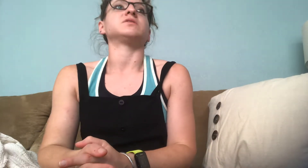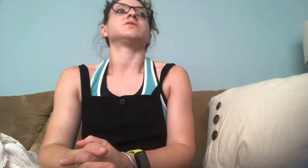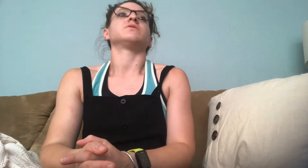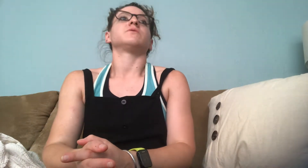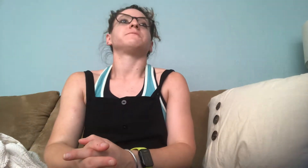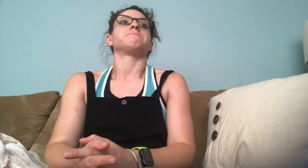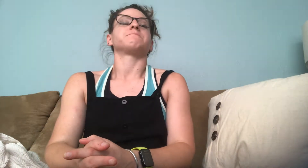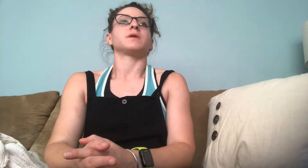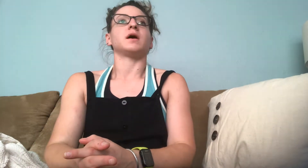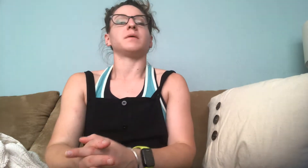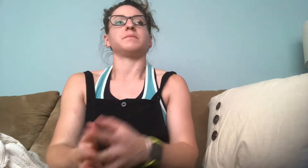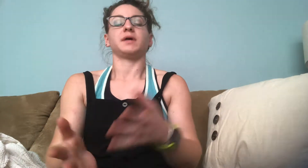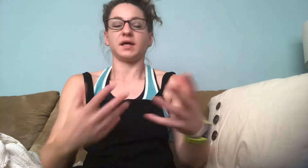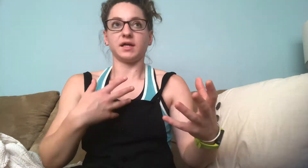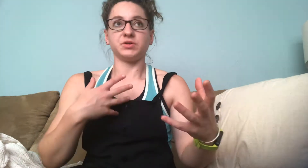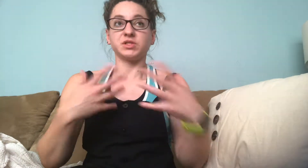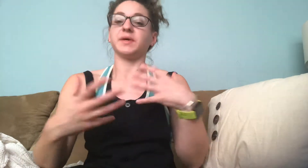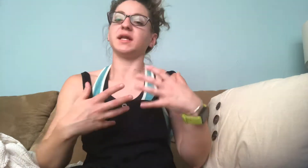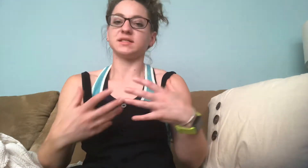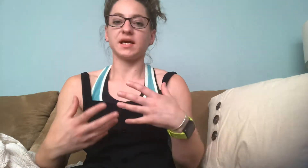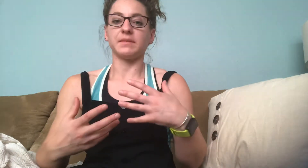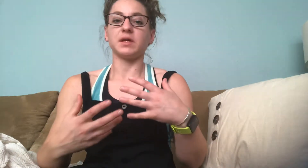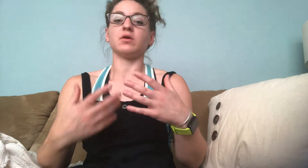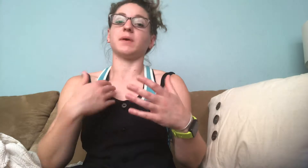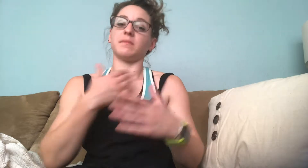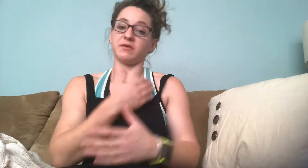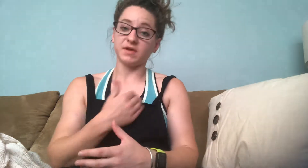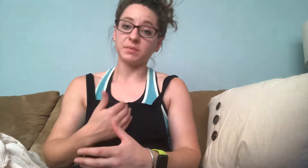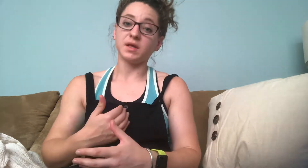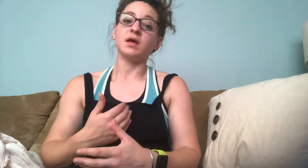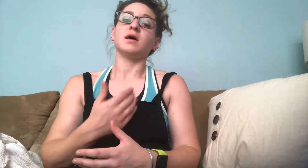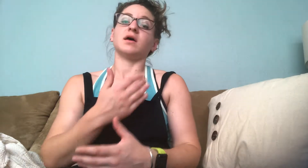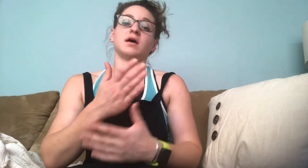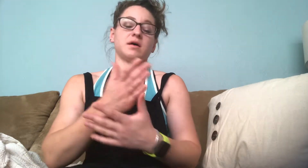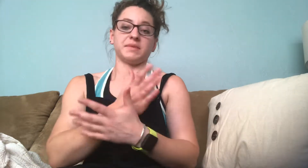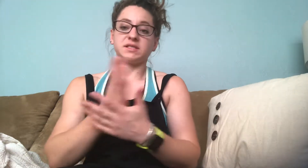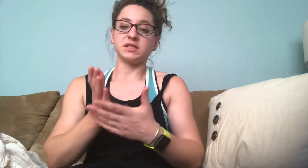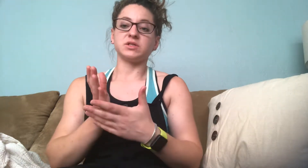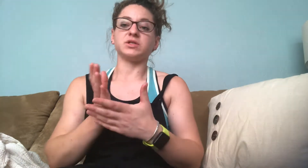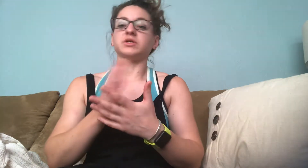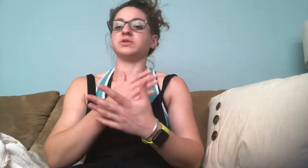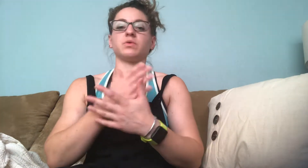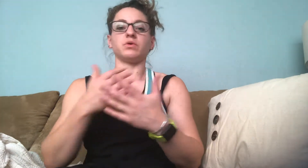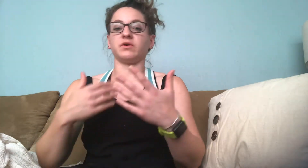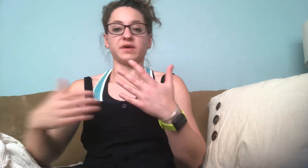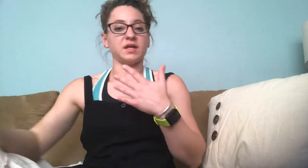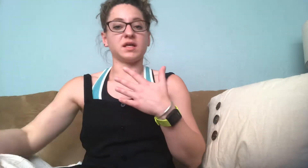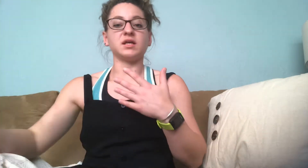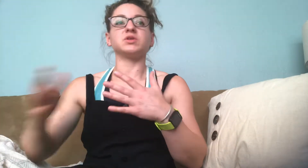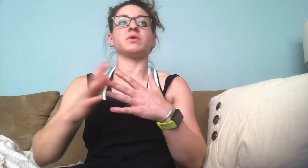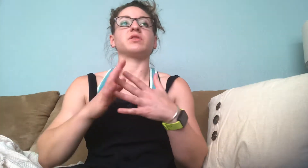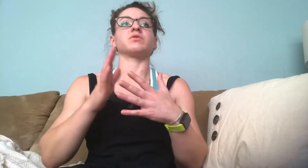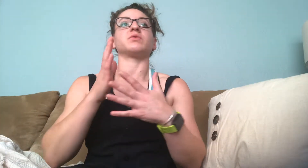asks you to explain, as I am here, about my family, my sisters, or if I had kids going